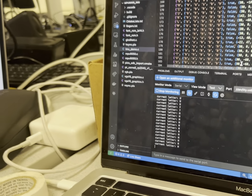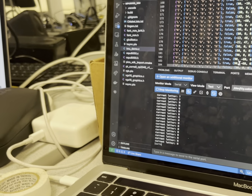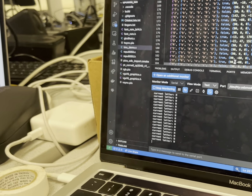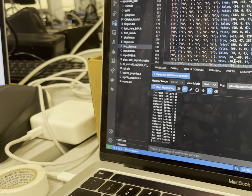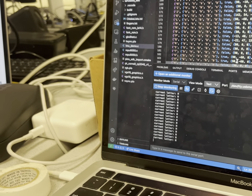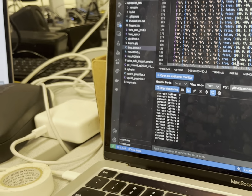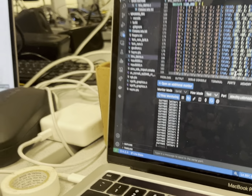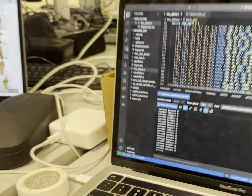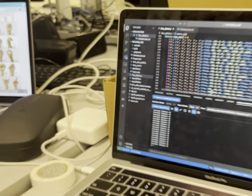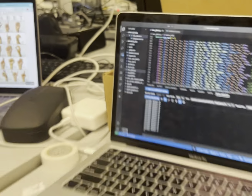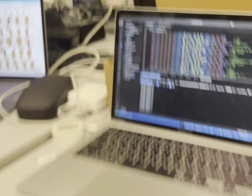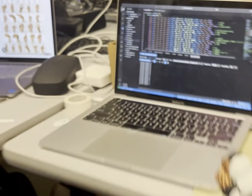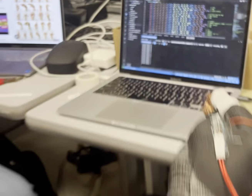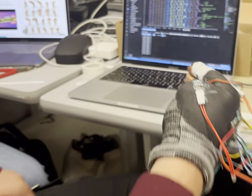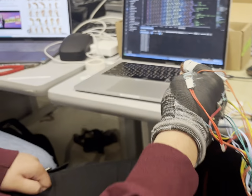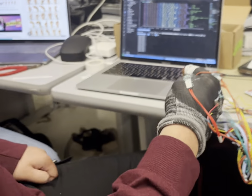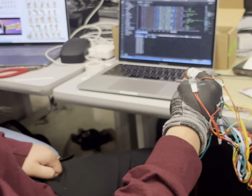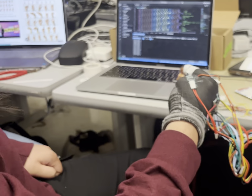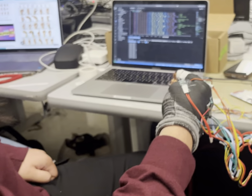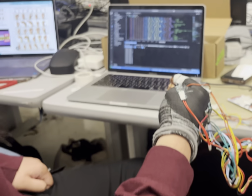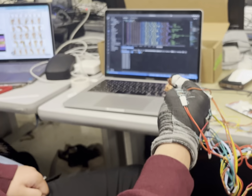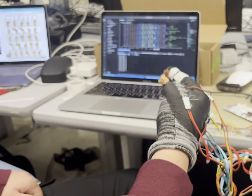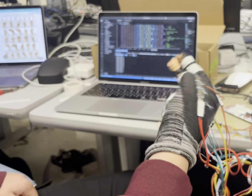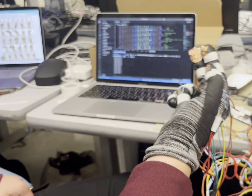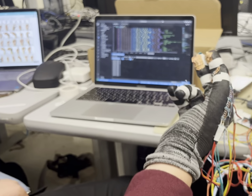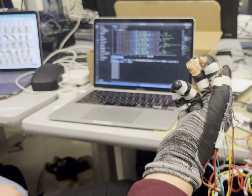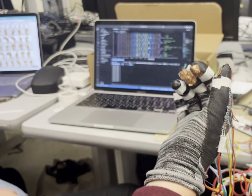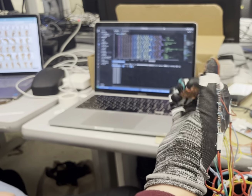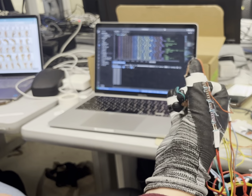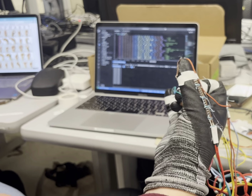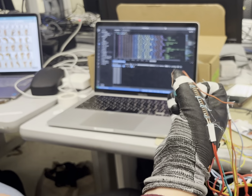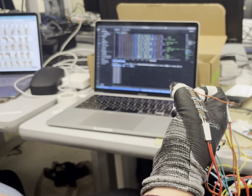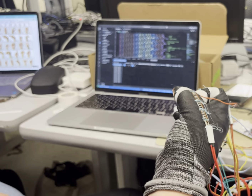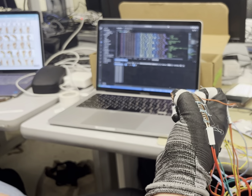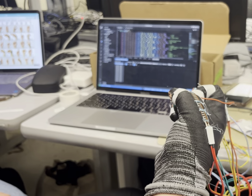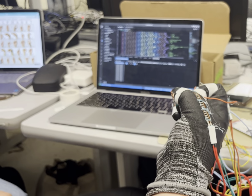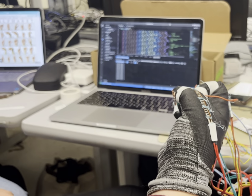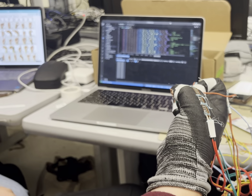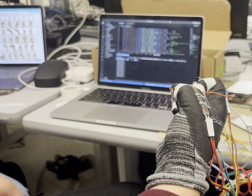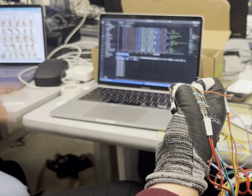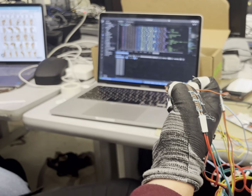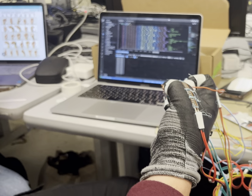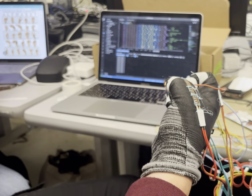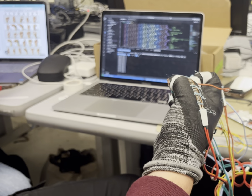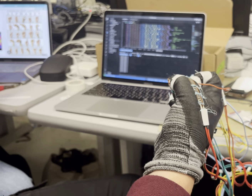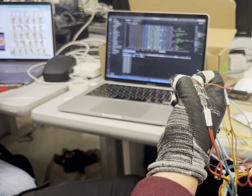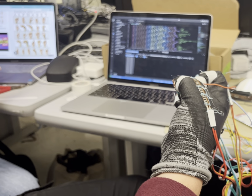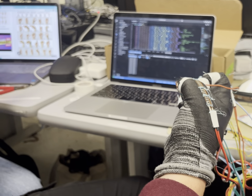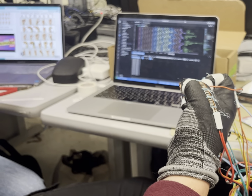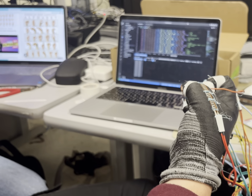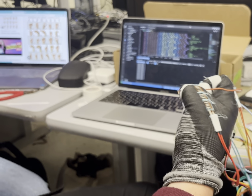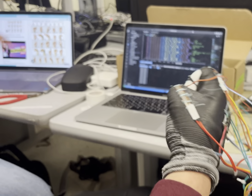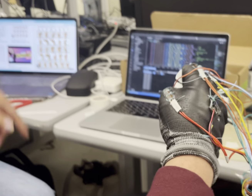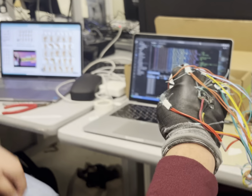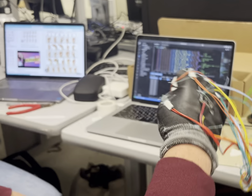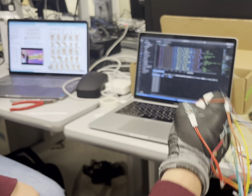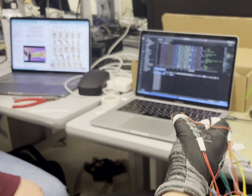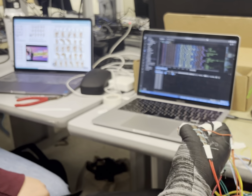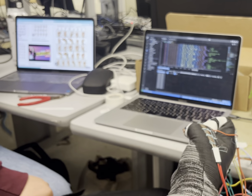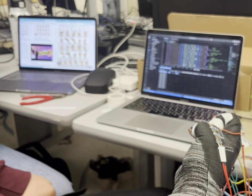H. Really nice. And there are also some letters that are that require like dynamic movement.